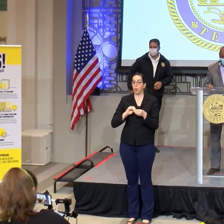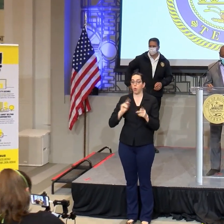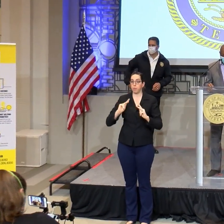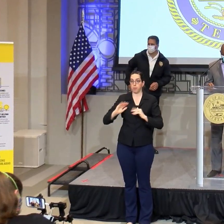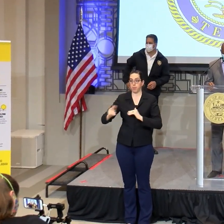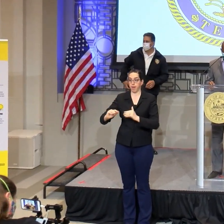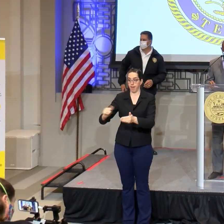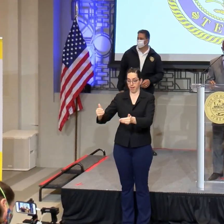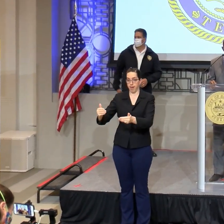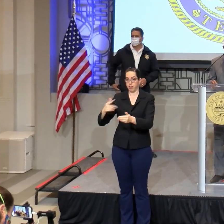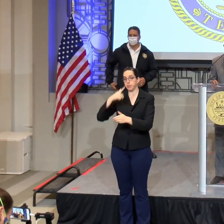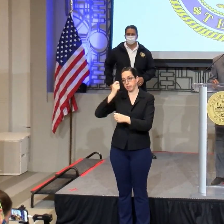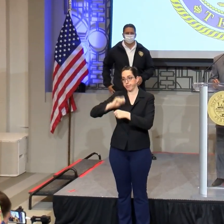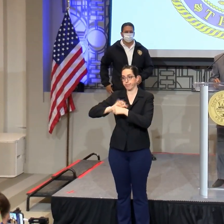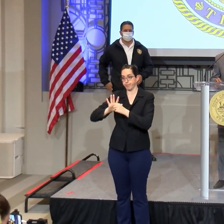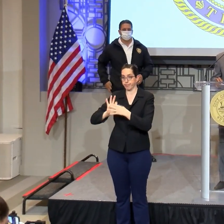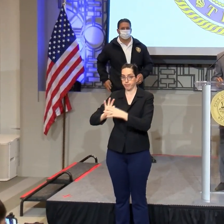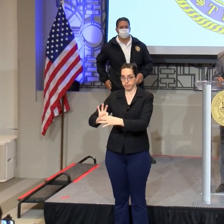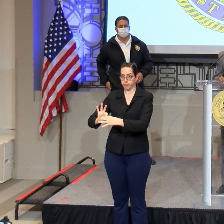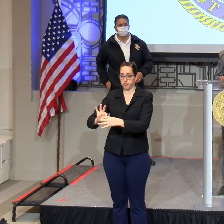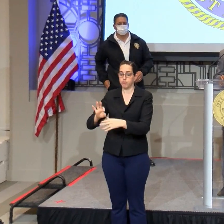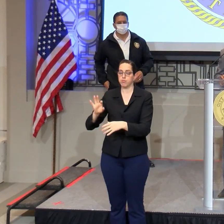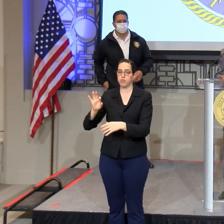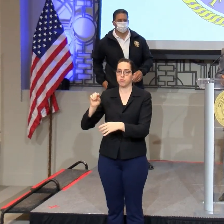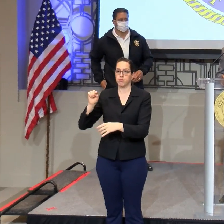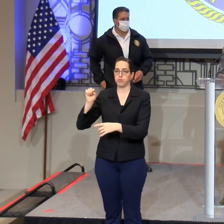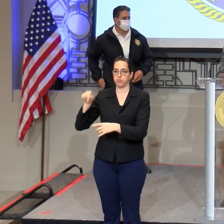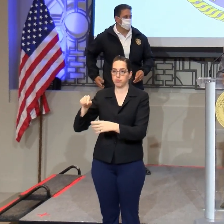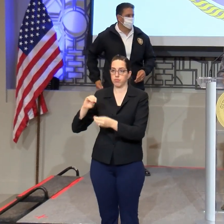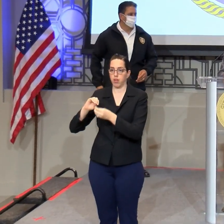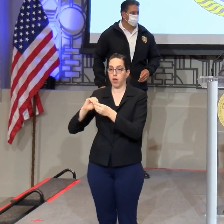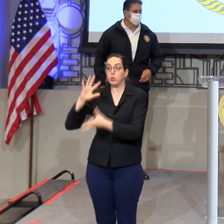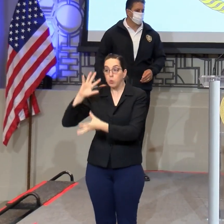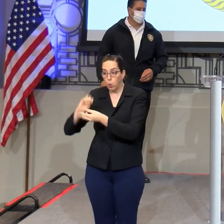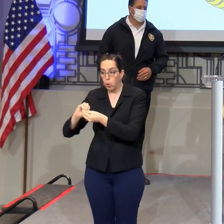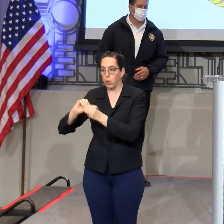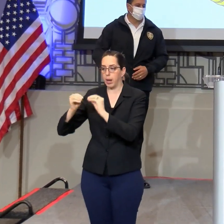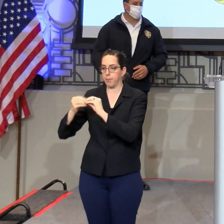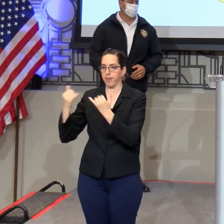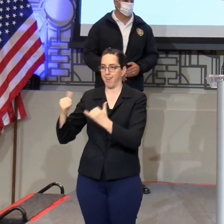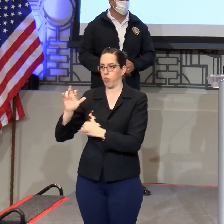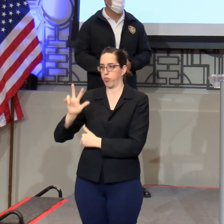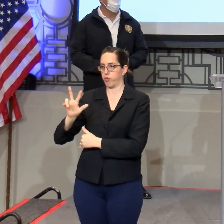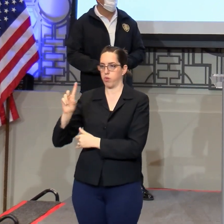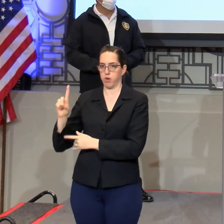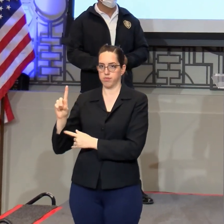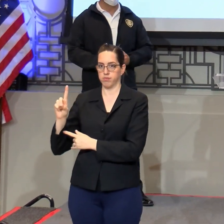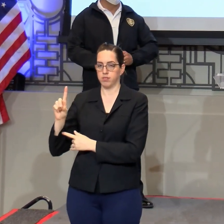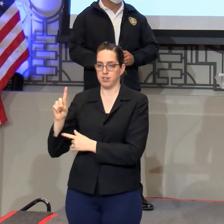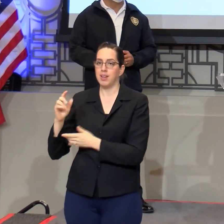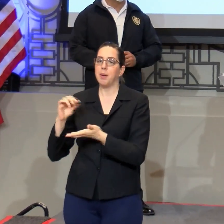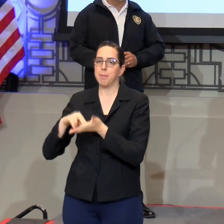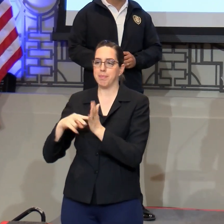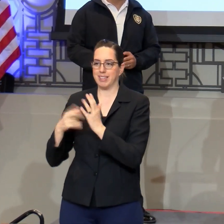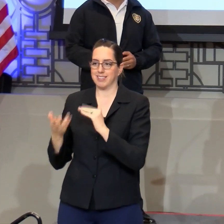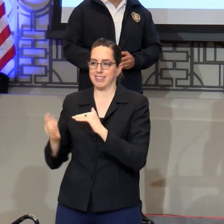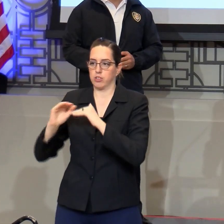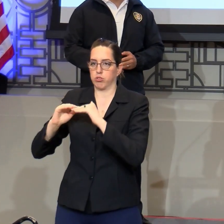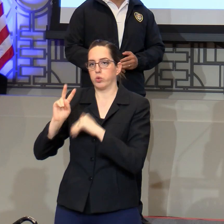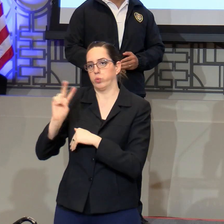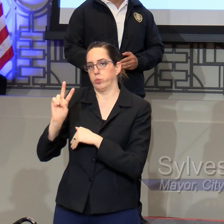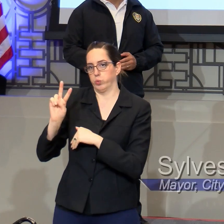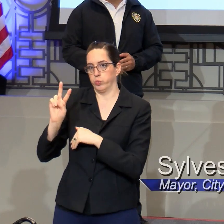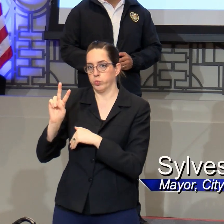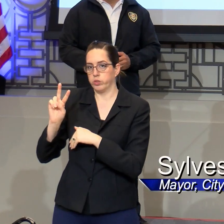who have passed as a result of COVID-19, the total number now is 31. That is an increase of 2. So